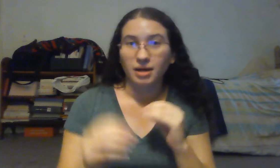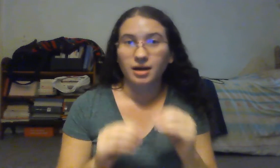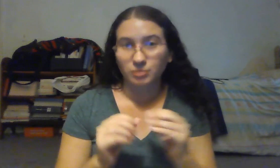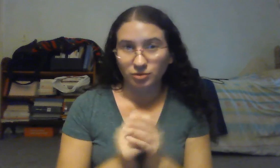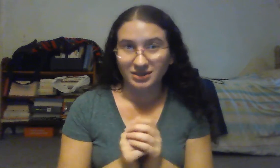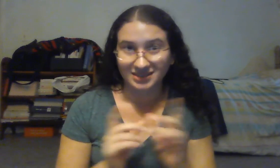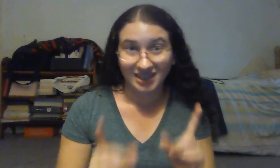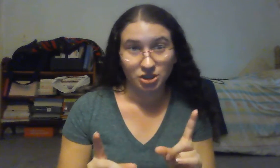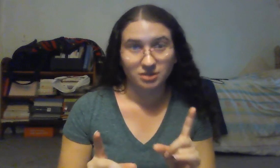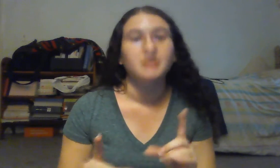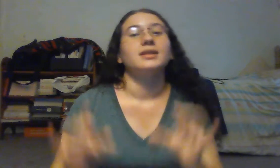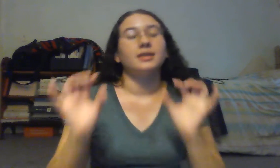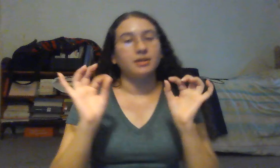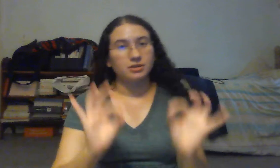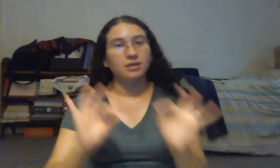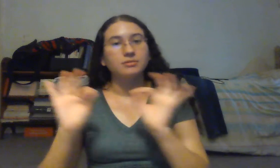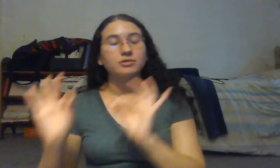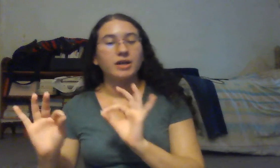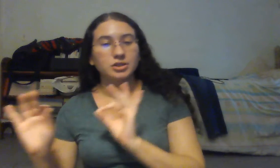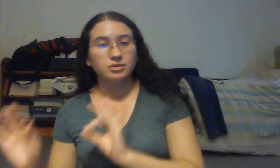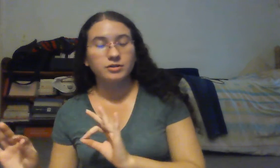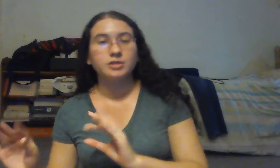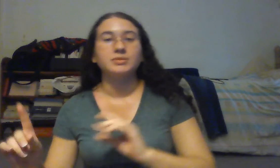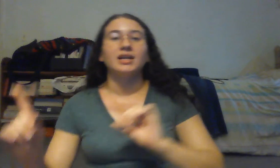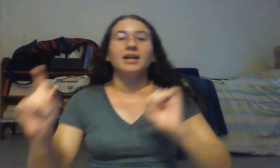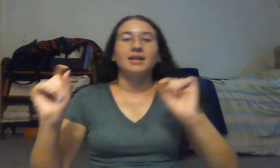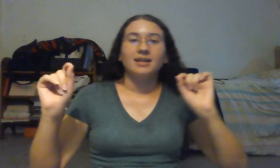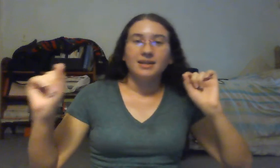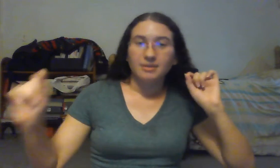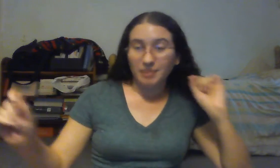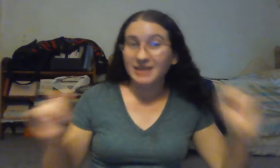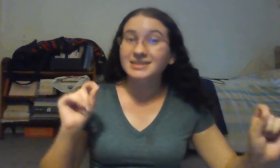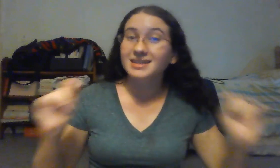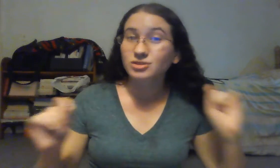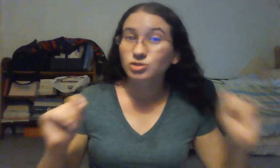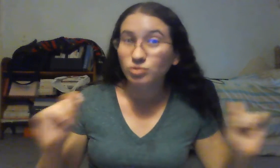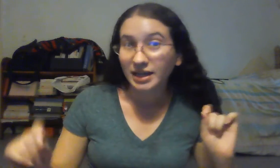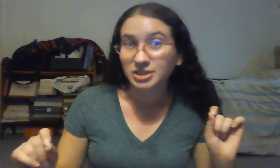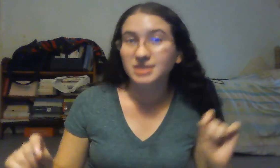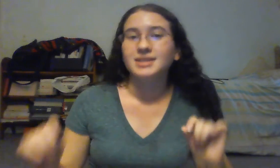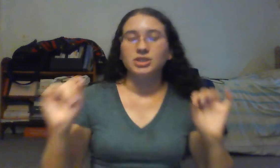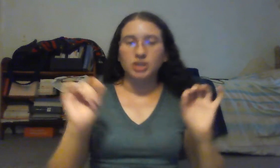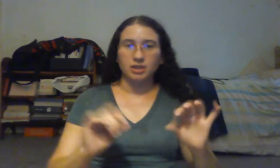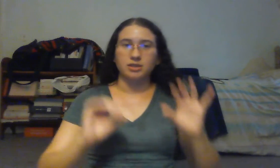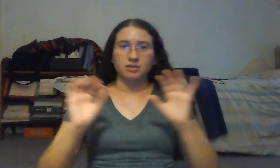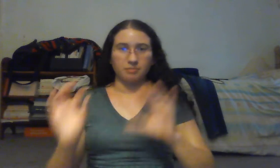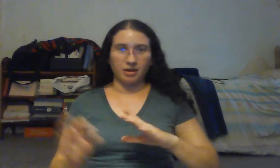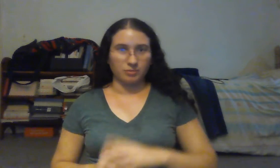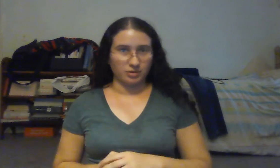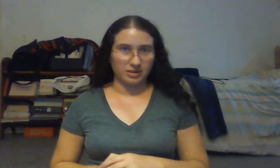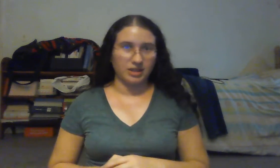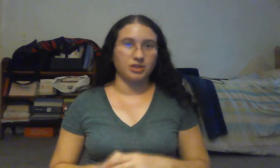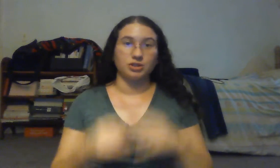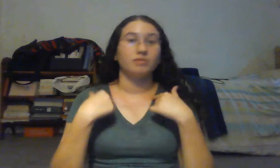palm orientation. That there are some directional verbs. Depending on the direction, it changes the palm orientation. So if